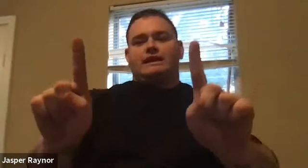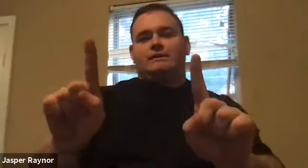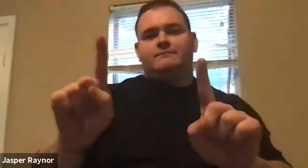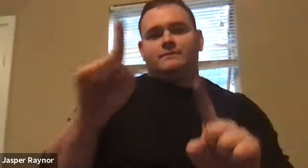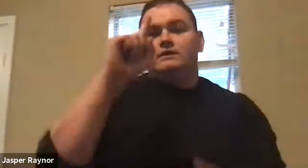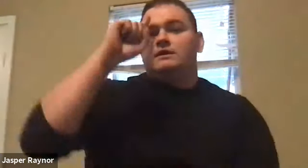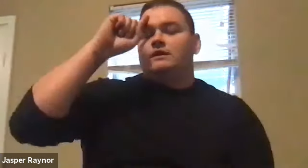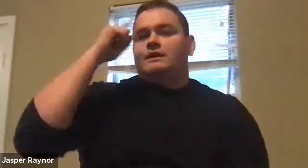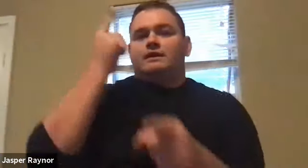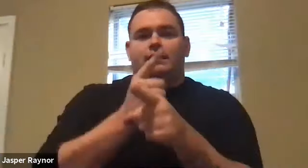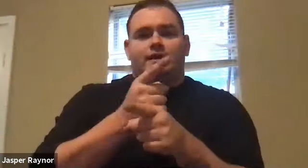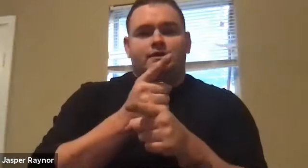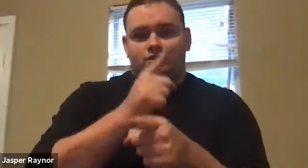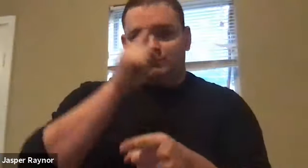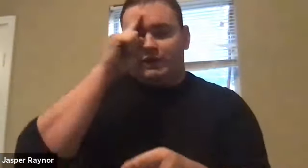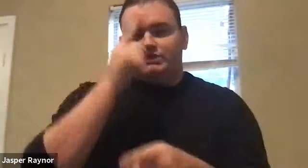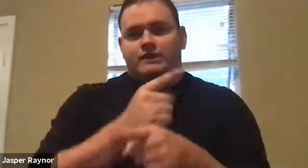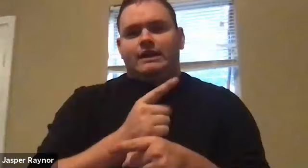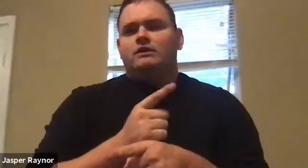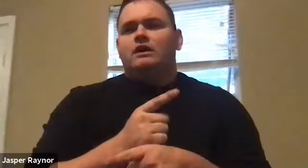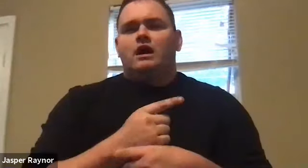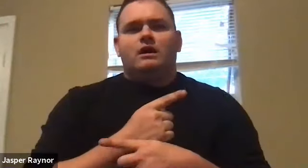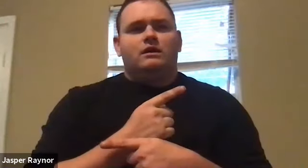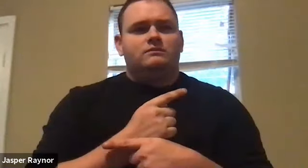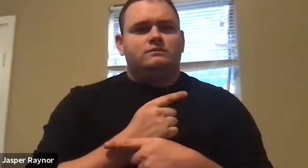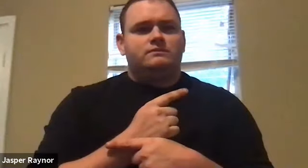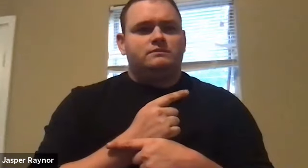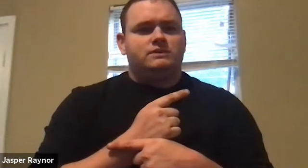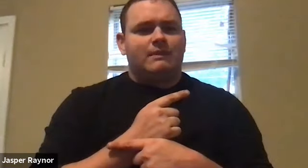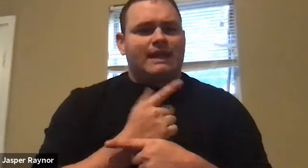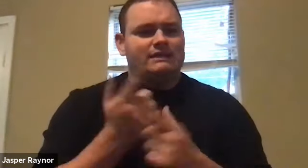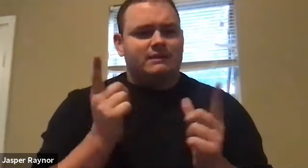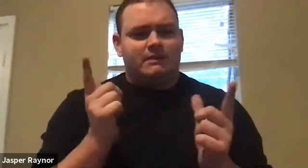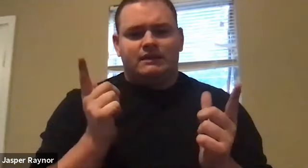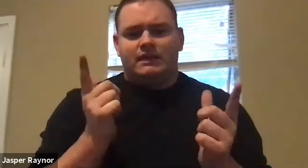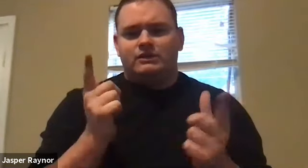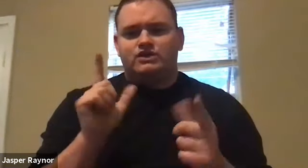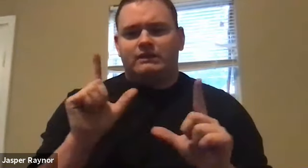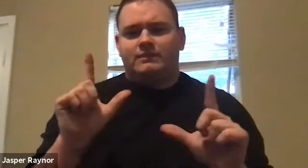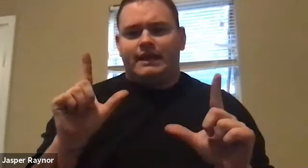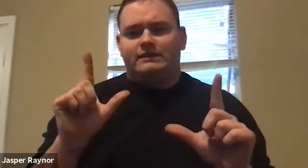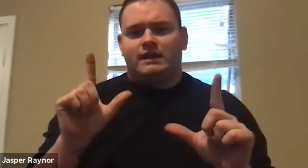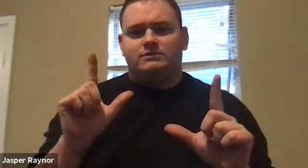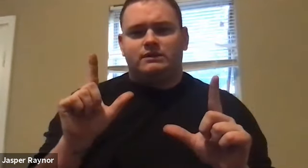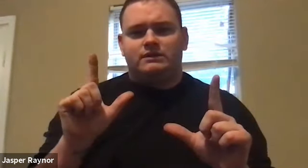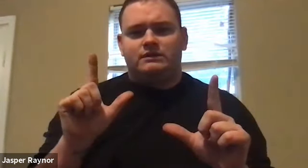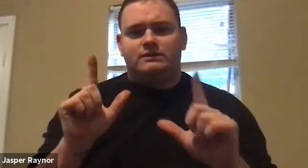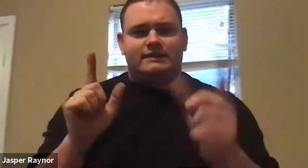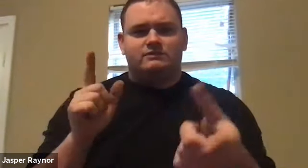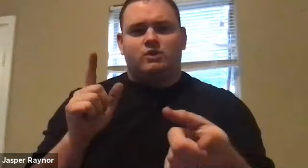up Okay. and you just bring it straight down. Somebody asked me about the L-shaped hand last week. I think Yeah.